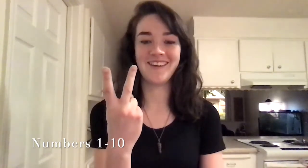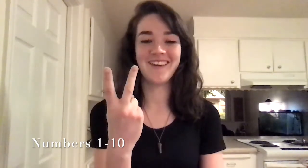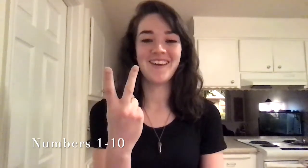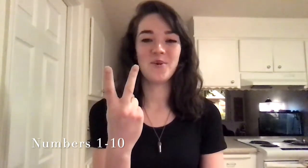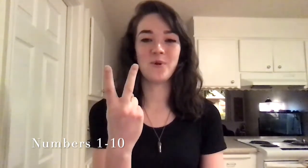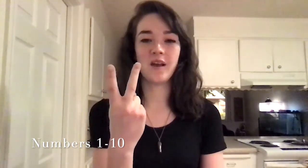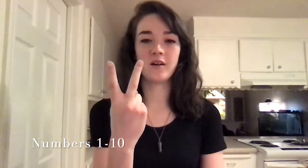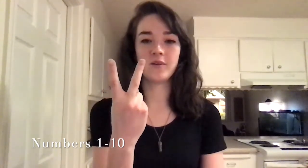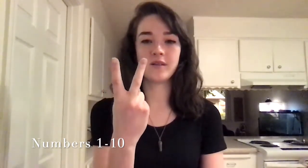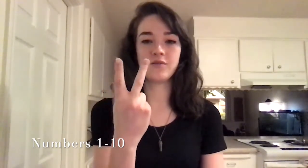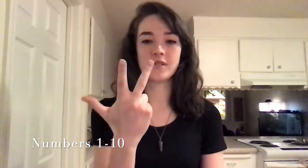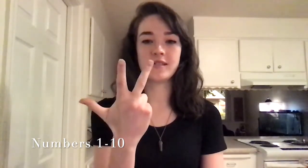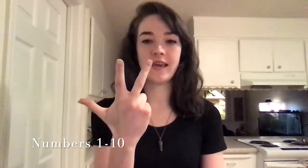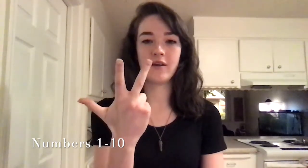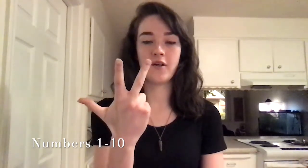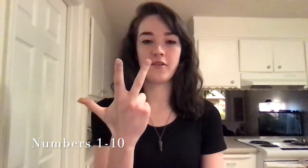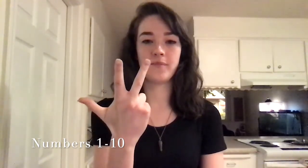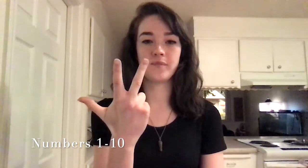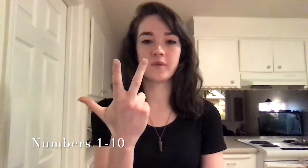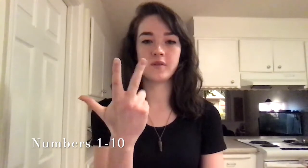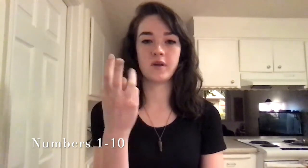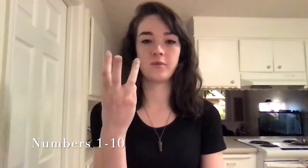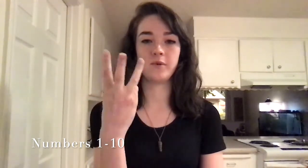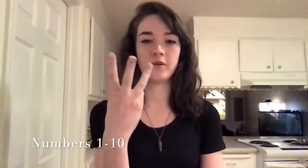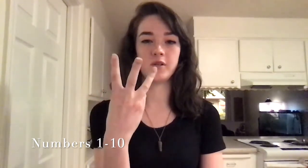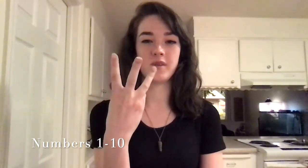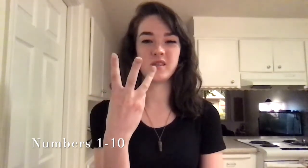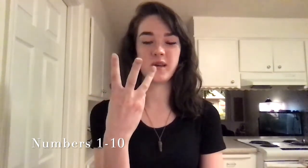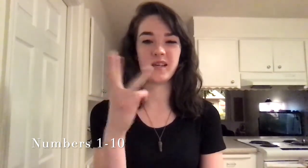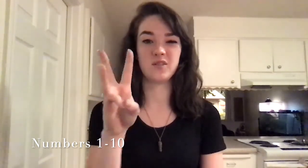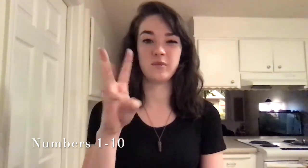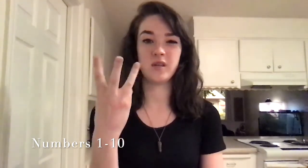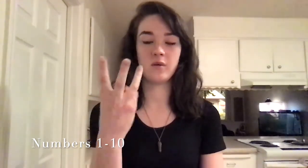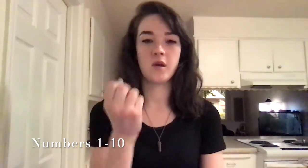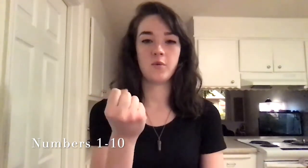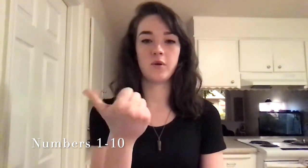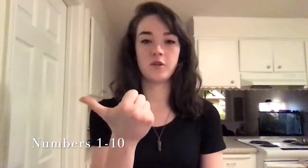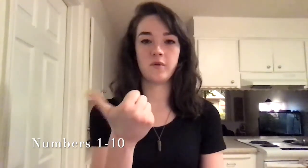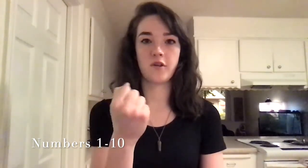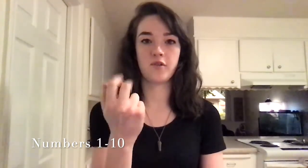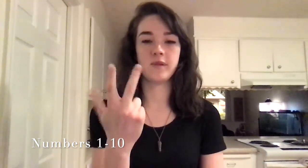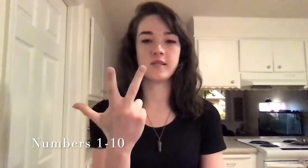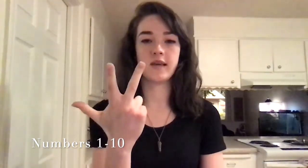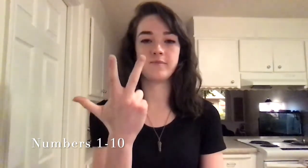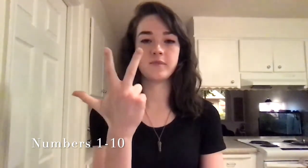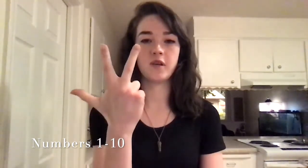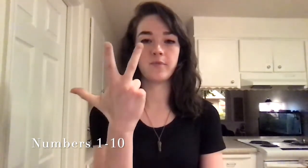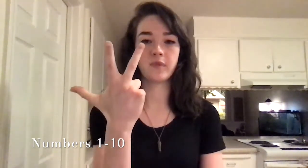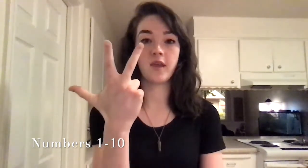3, we are going to just stick out our thumb. So we're not going to do it this way like a W, we're going to do it with our thumb instead. So